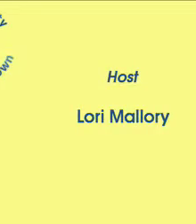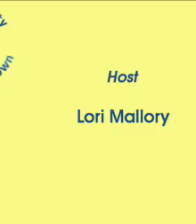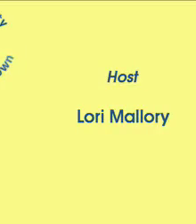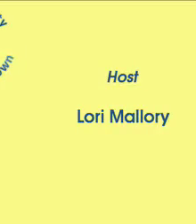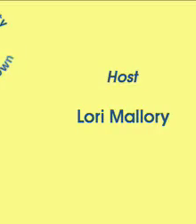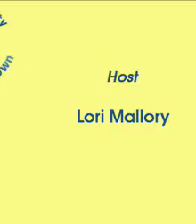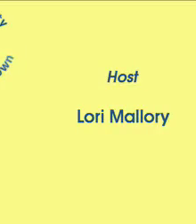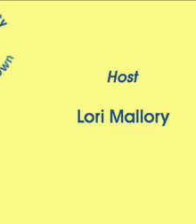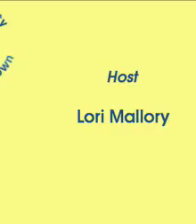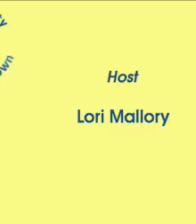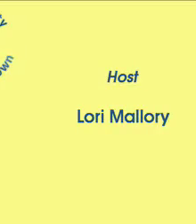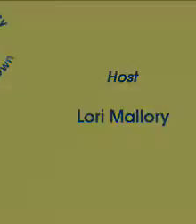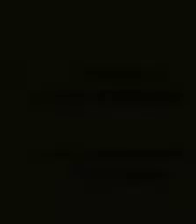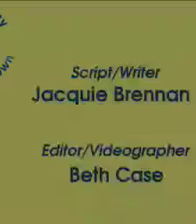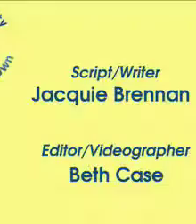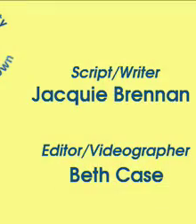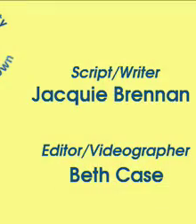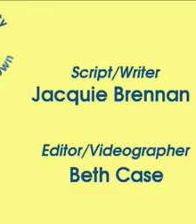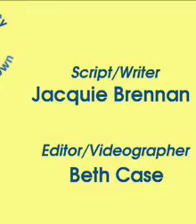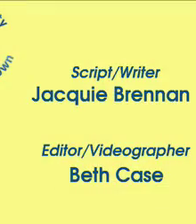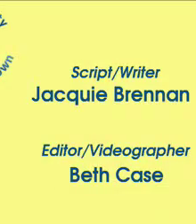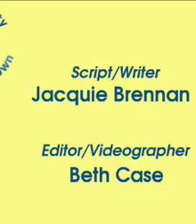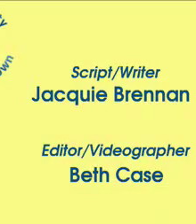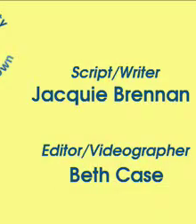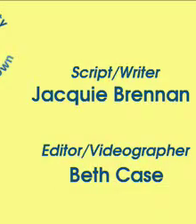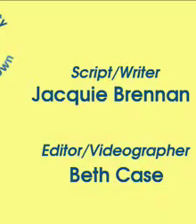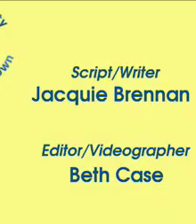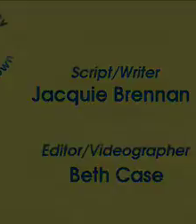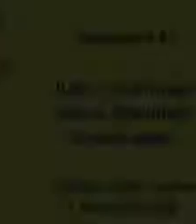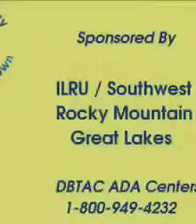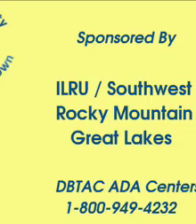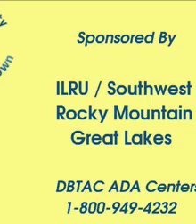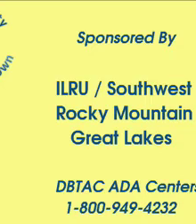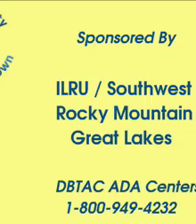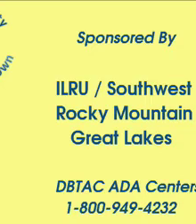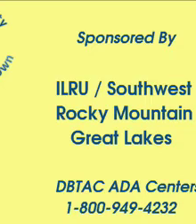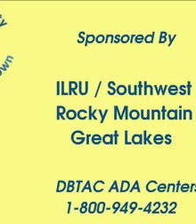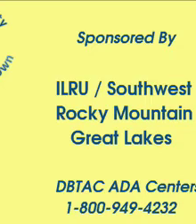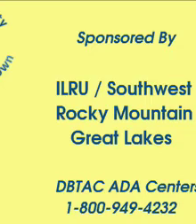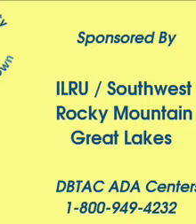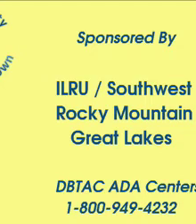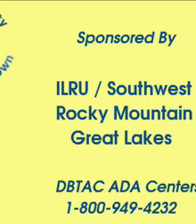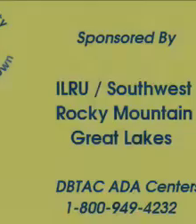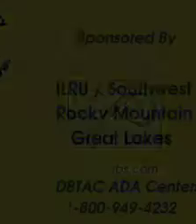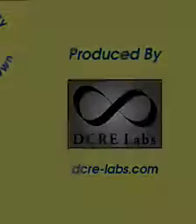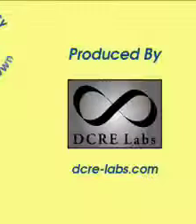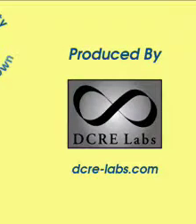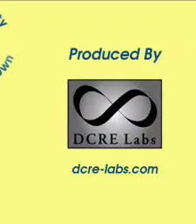Host, Lori Mallory. Script writer, Jackie Brennan. Editor, videographer, Beth Case. Supported by the DIBTAC